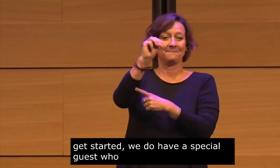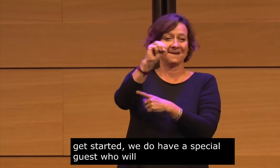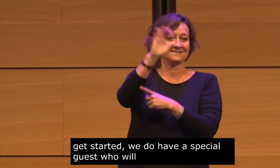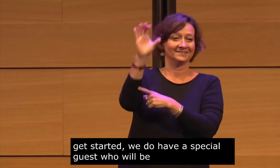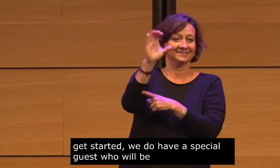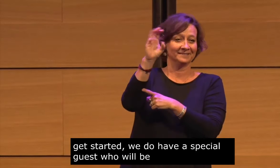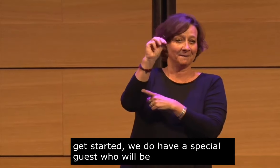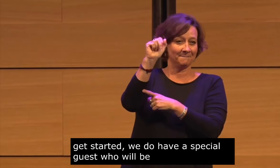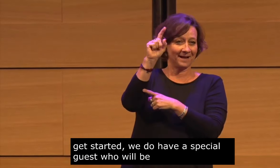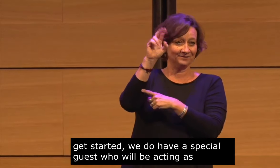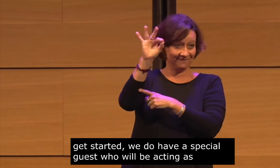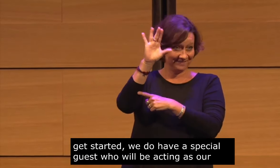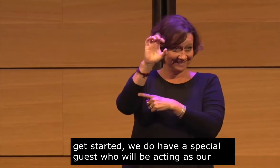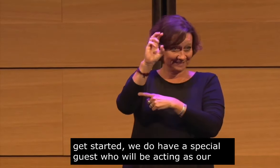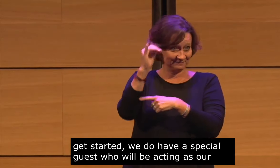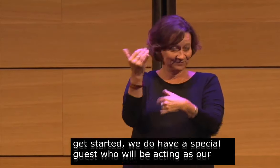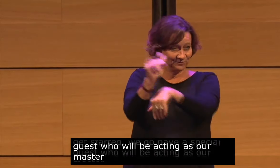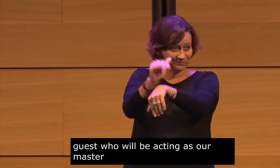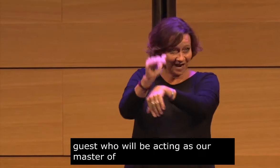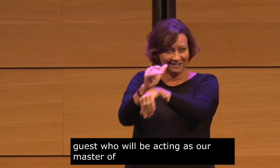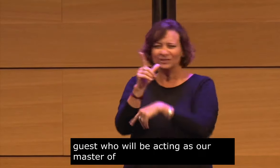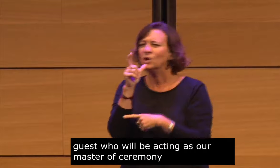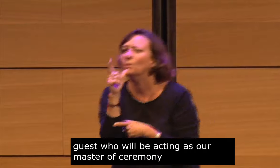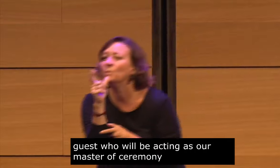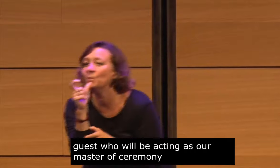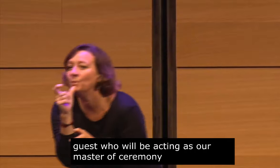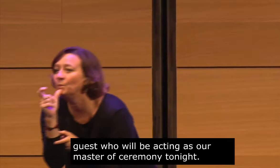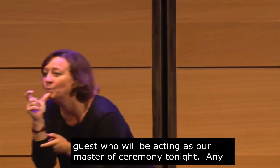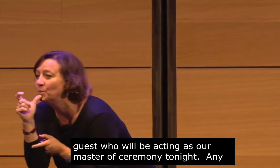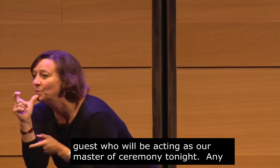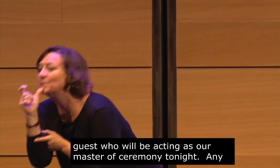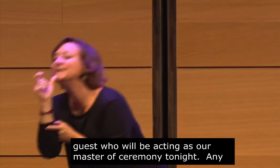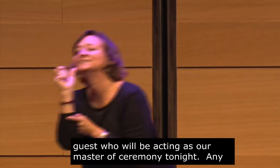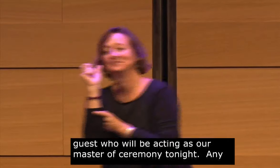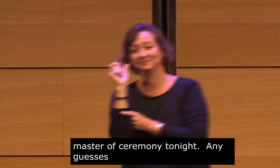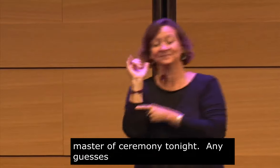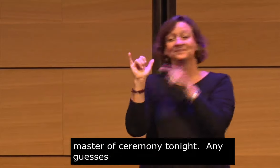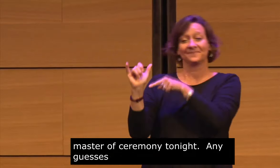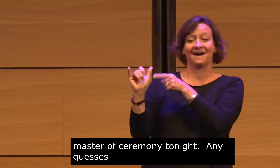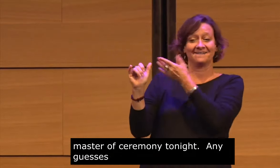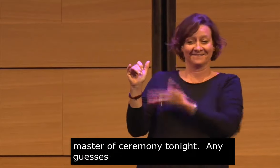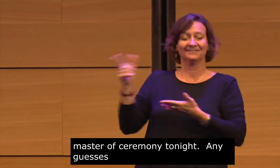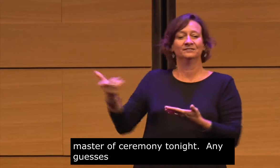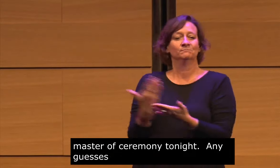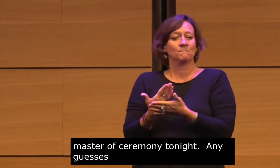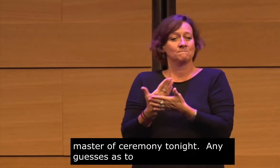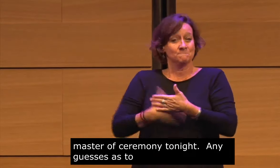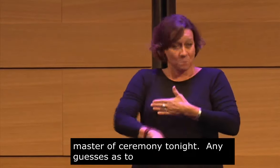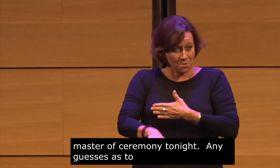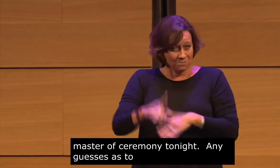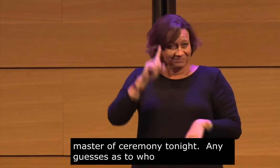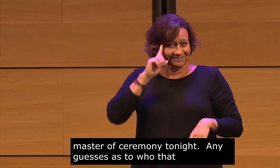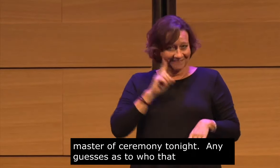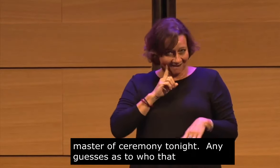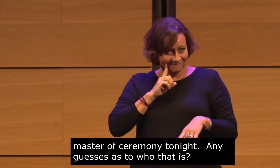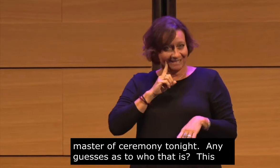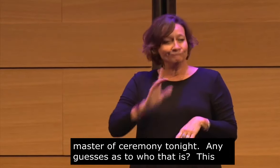guest who will be acting as our master of ceremony tonight. Any guesses as to who that is? This